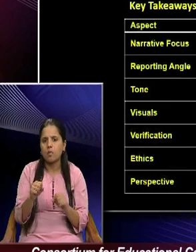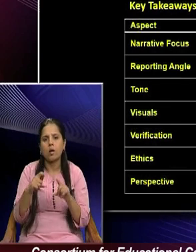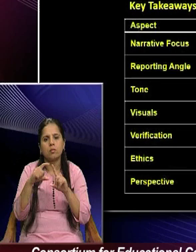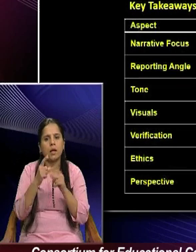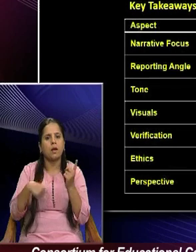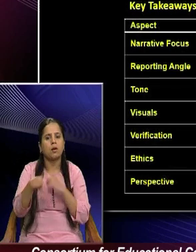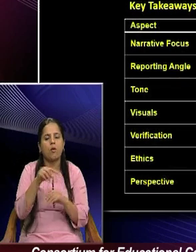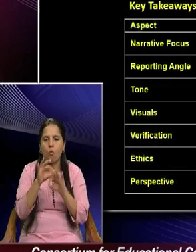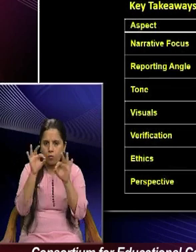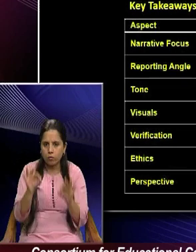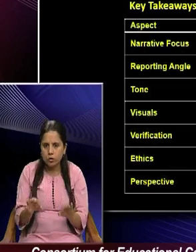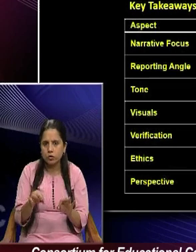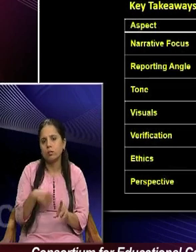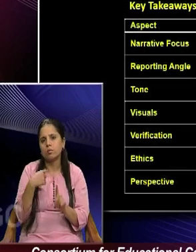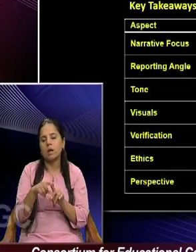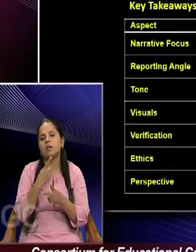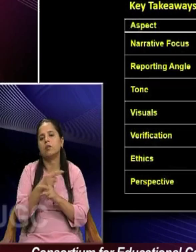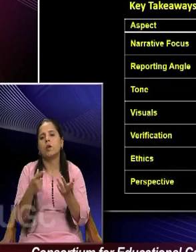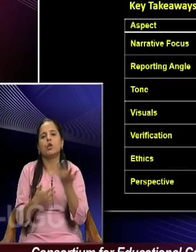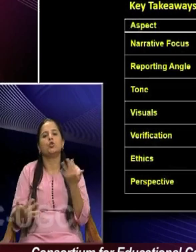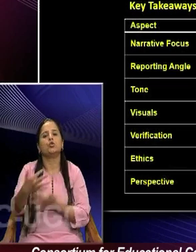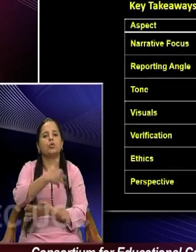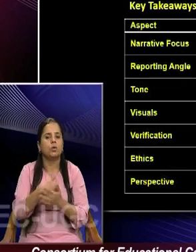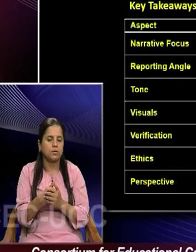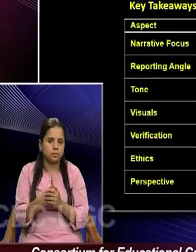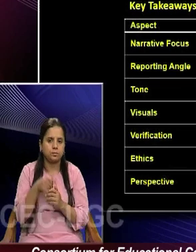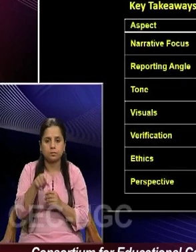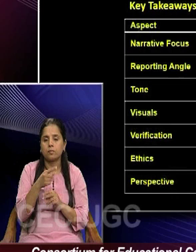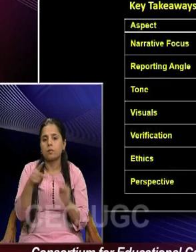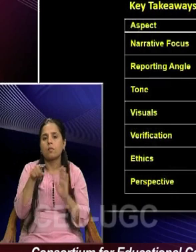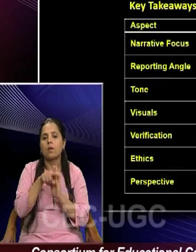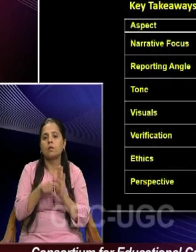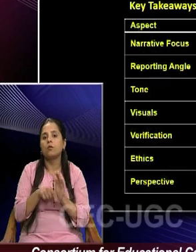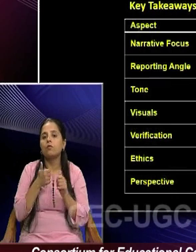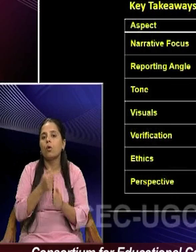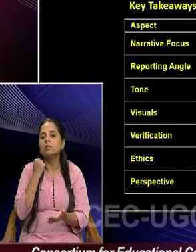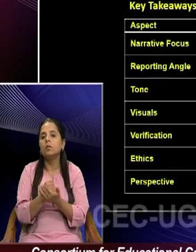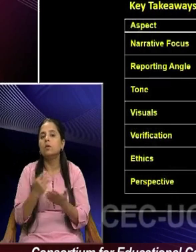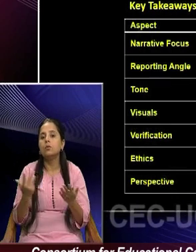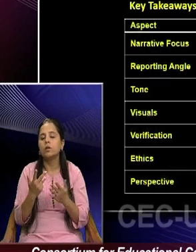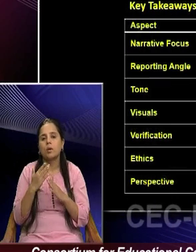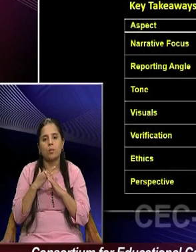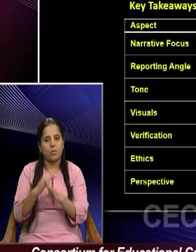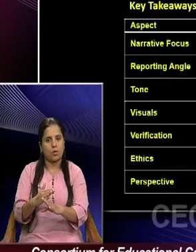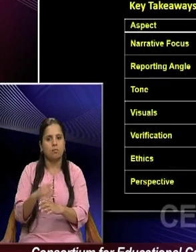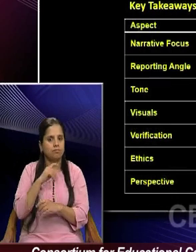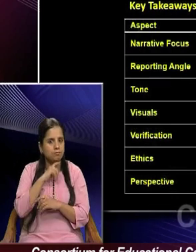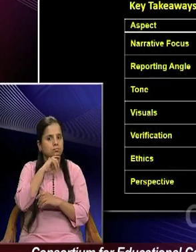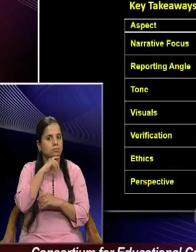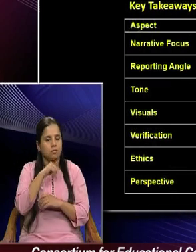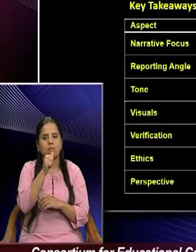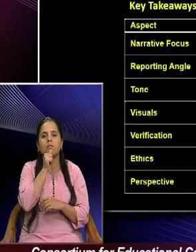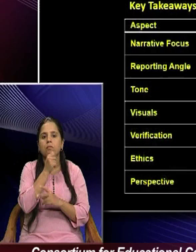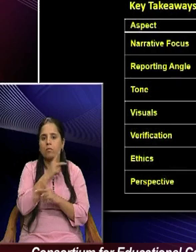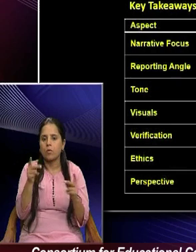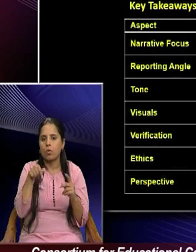through official and multiple sources. And what are the ethics to be followed? Protect the dignity and privacy